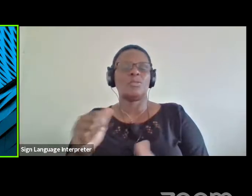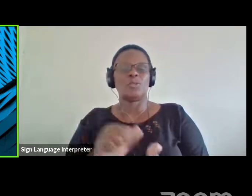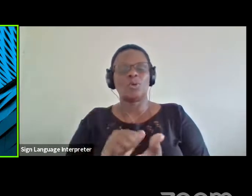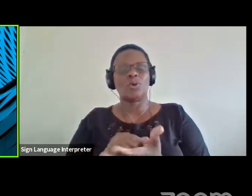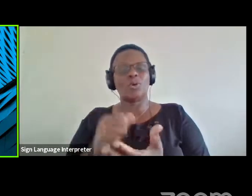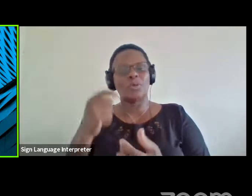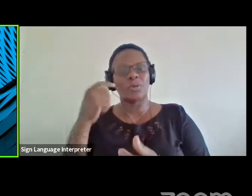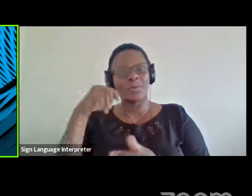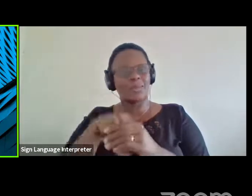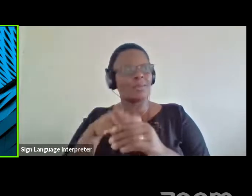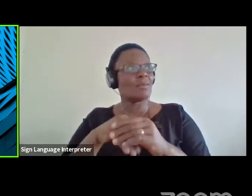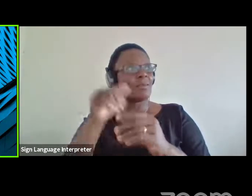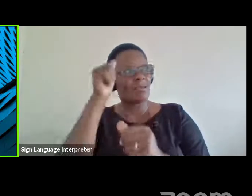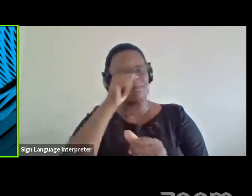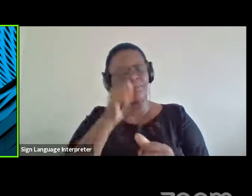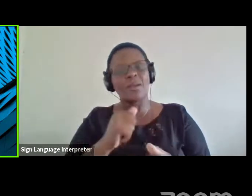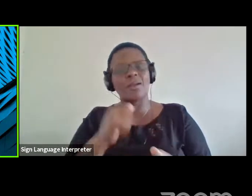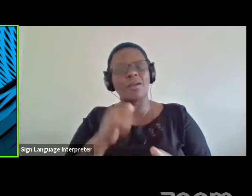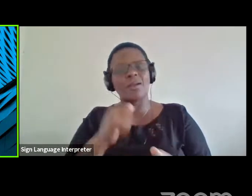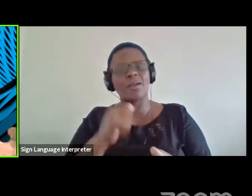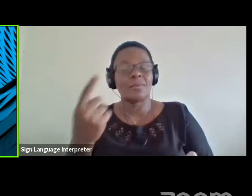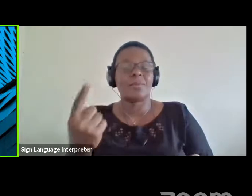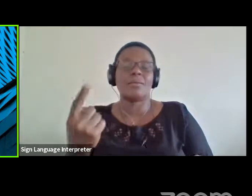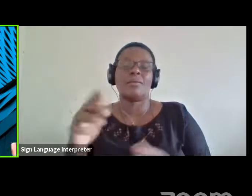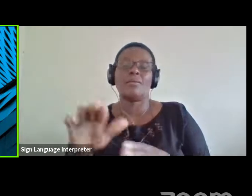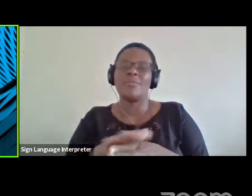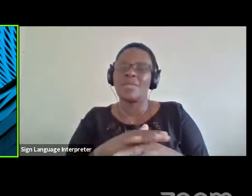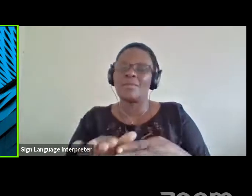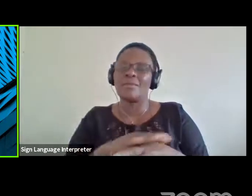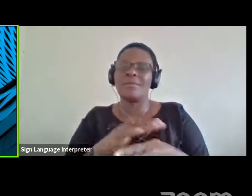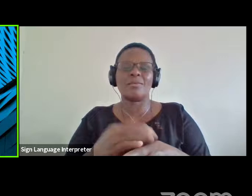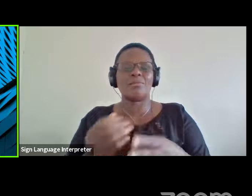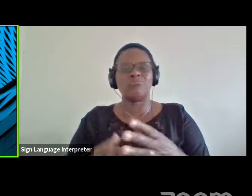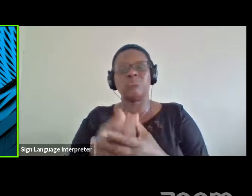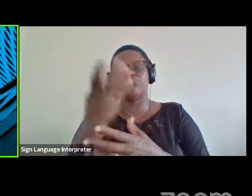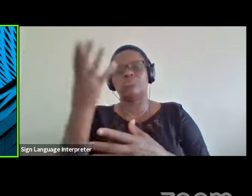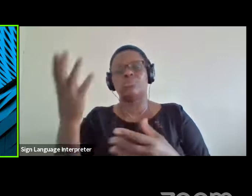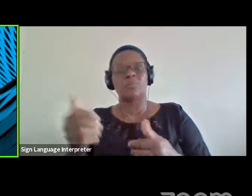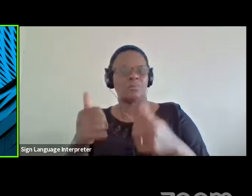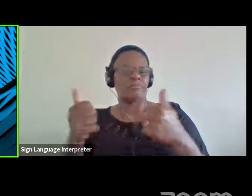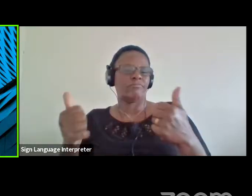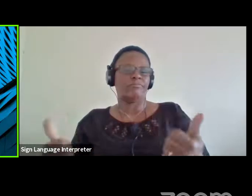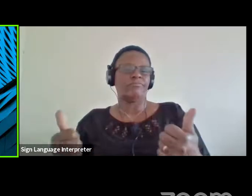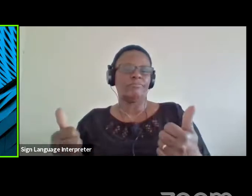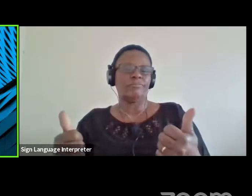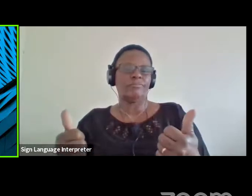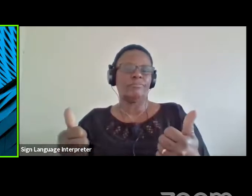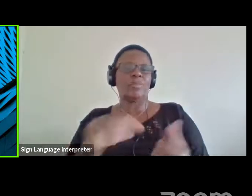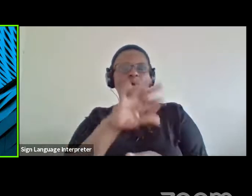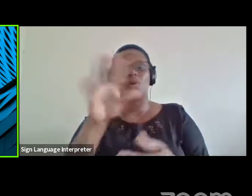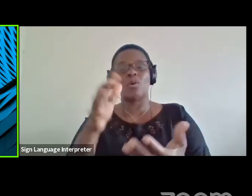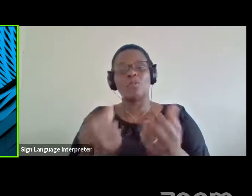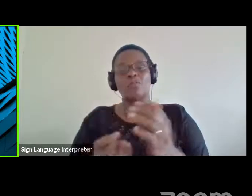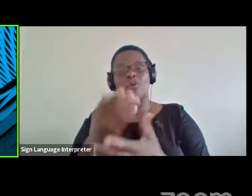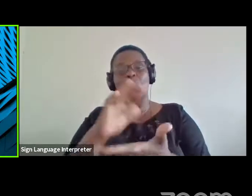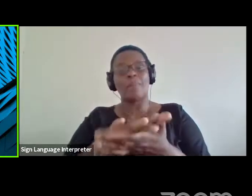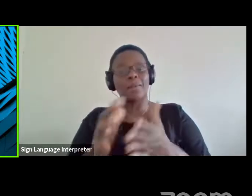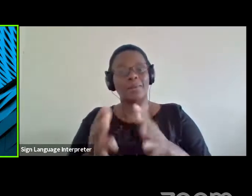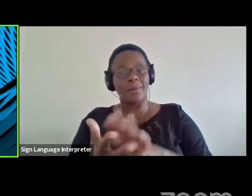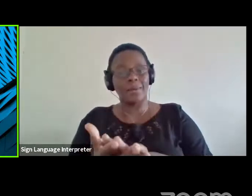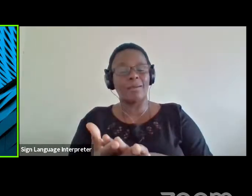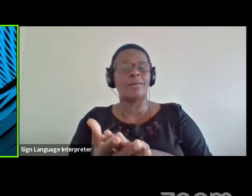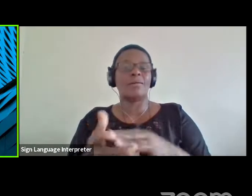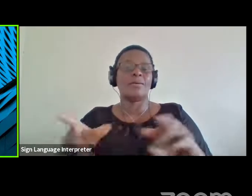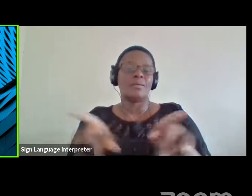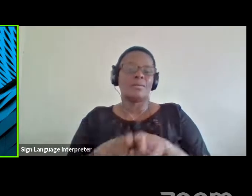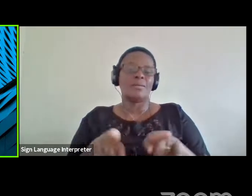society organizations and businesses from around the world that have formed part of or have called on support for the